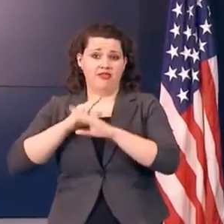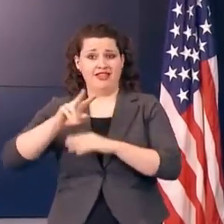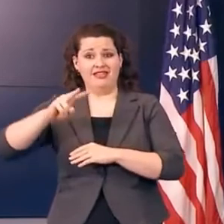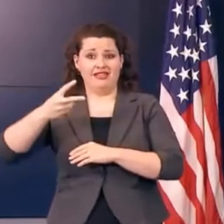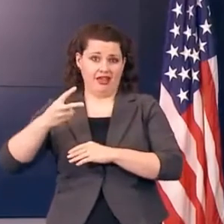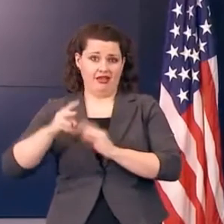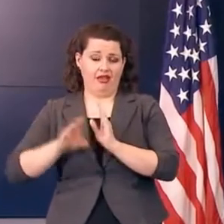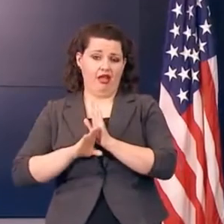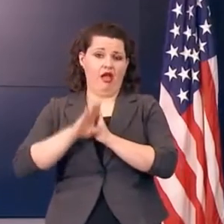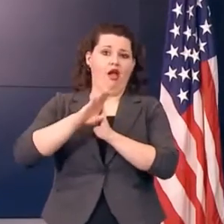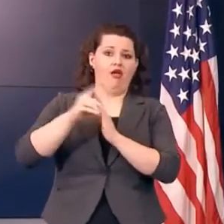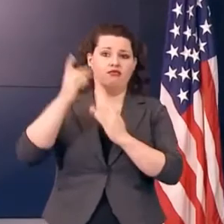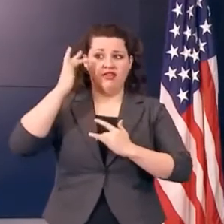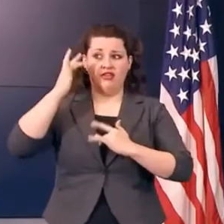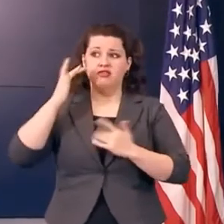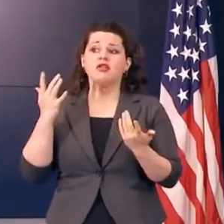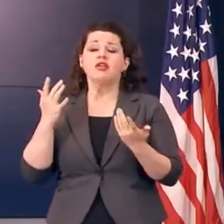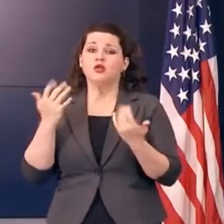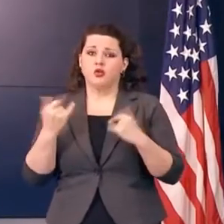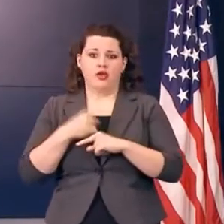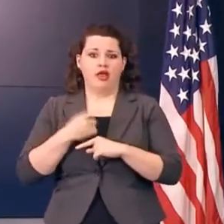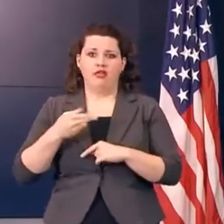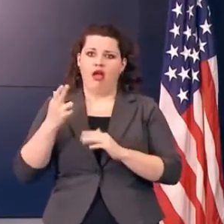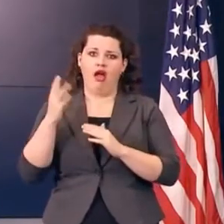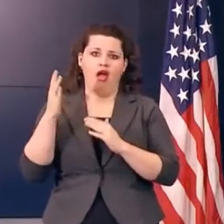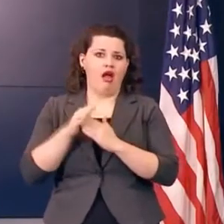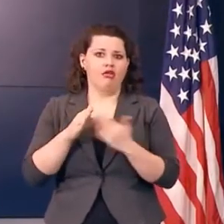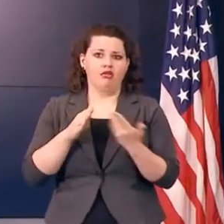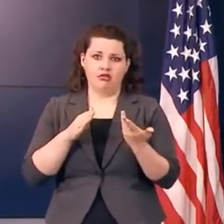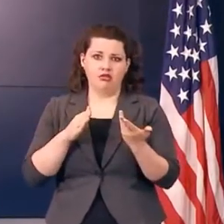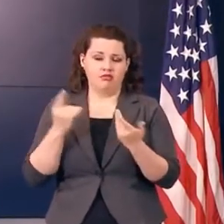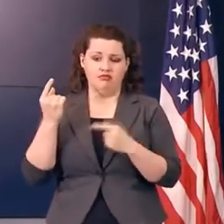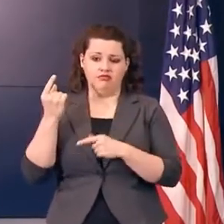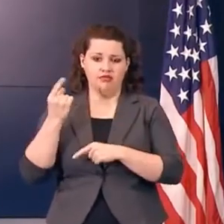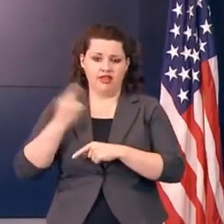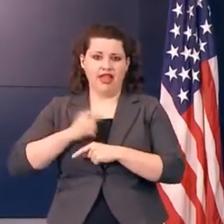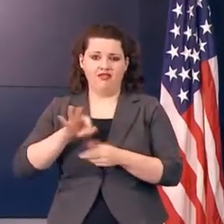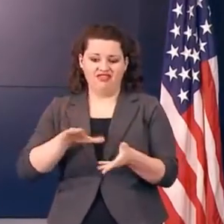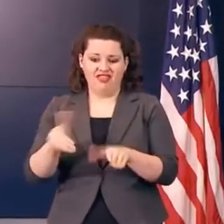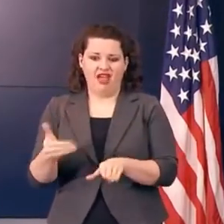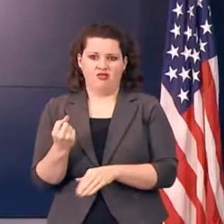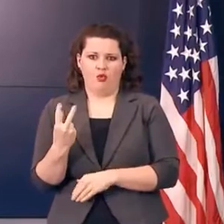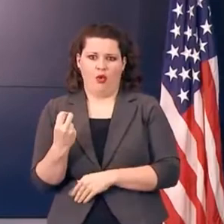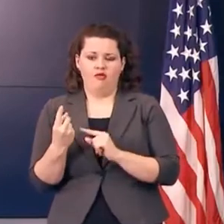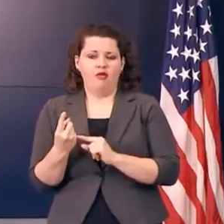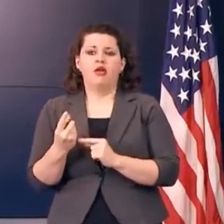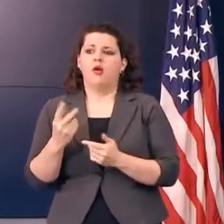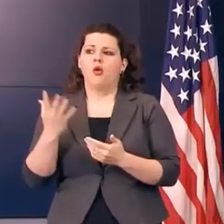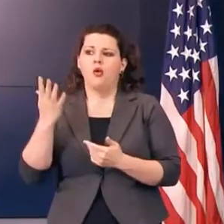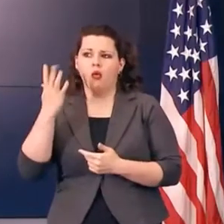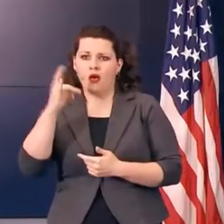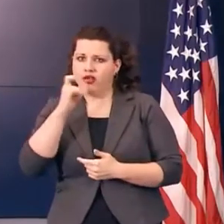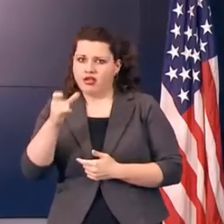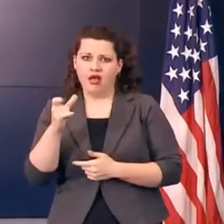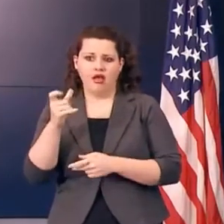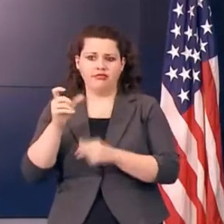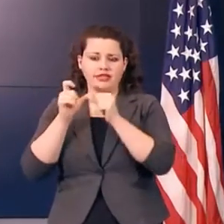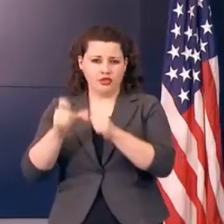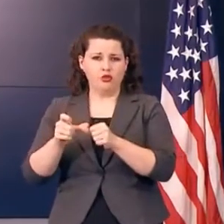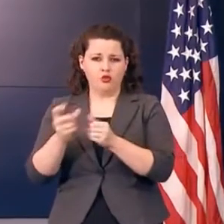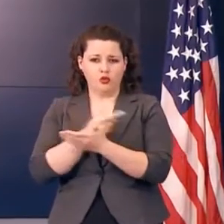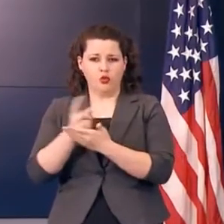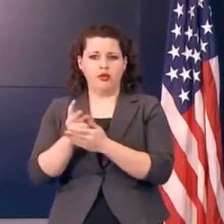infections. Today, we've got the highest number of single-day deaths reported at 12. Why not keep those in place for just 2 more weeks if it can prevent the spread of So